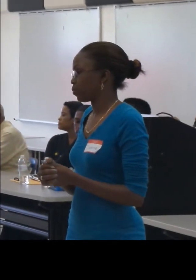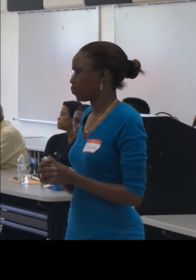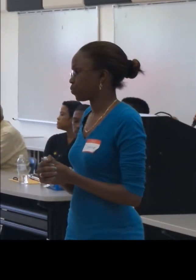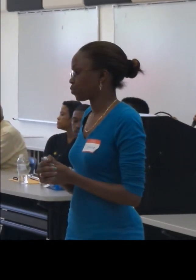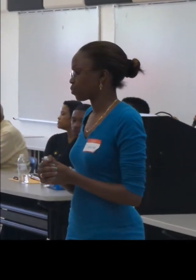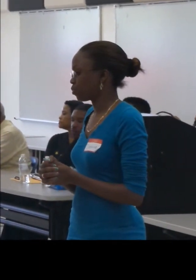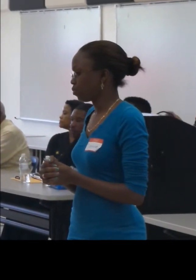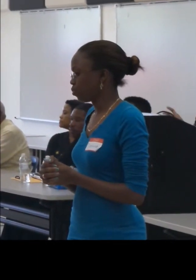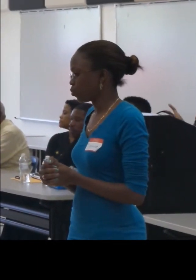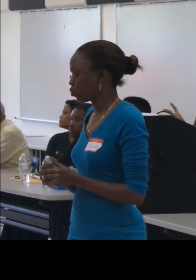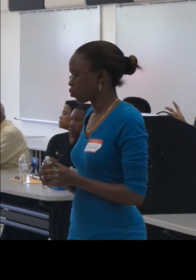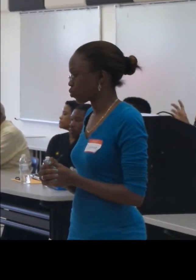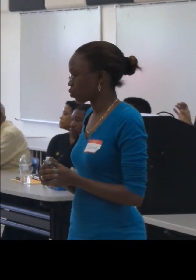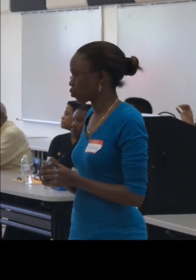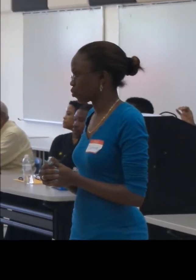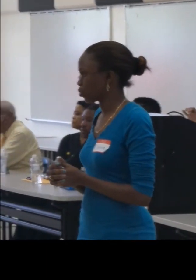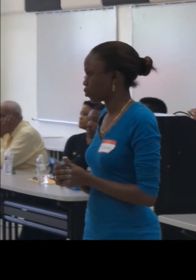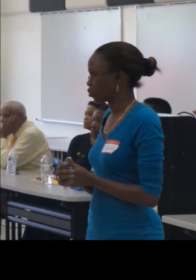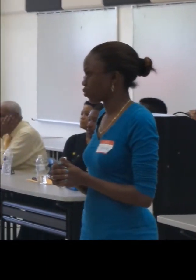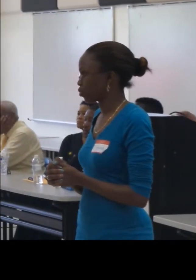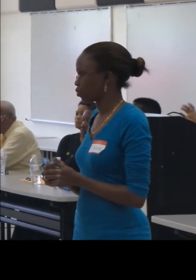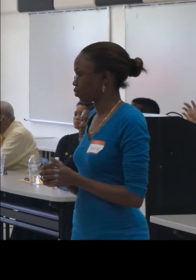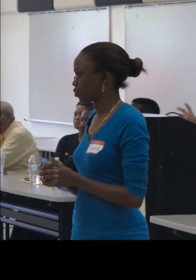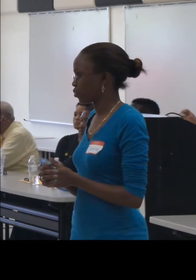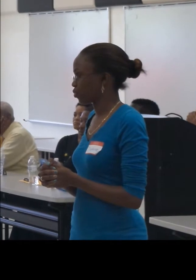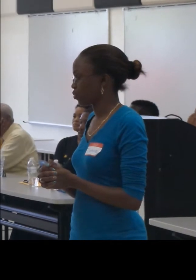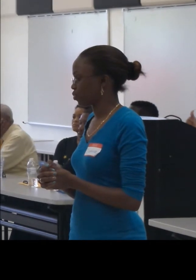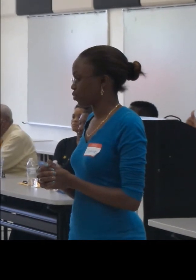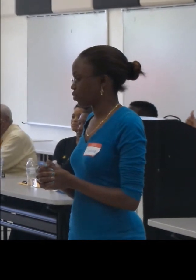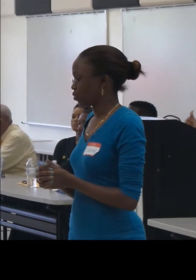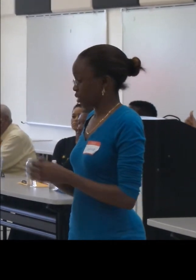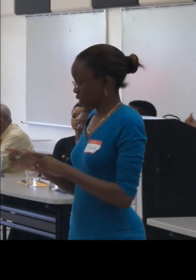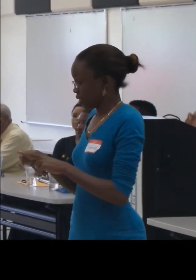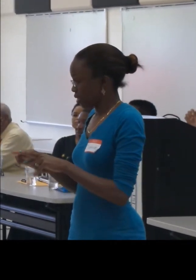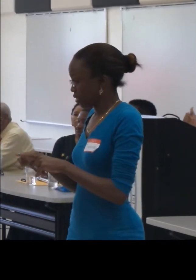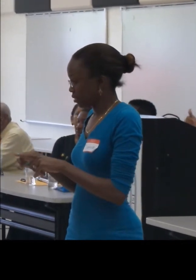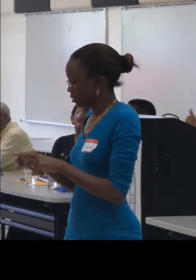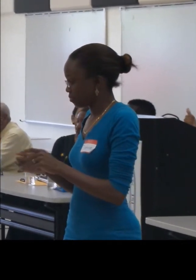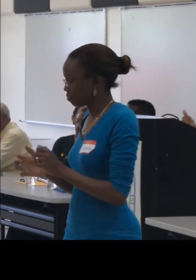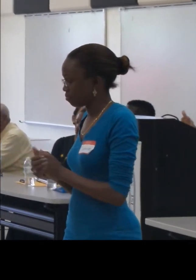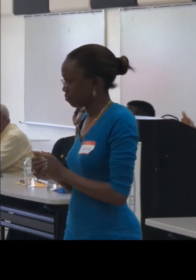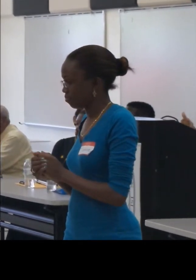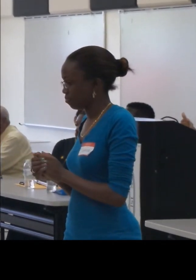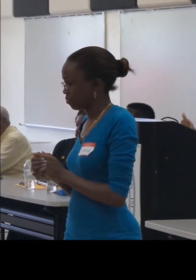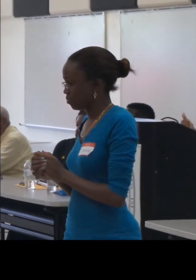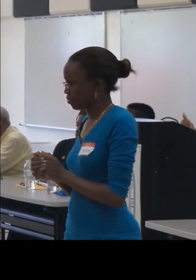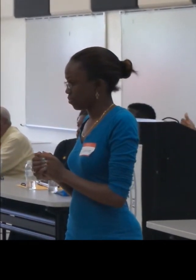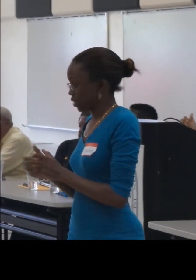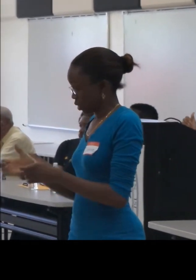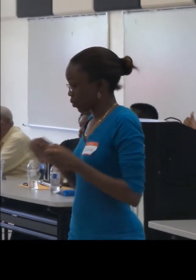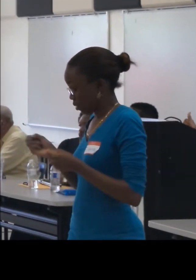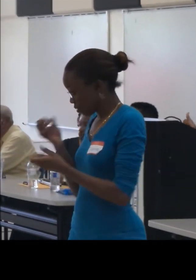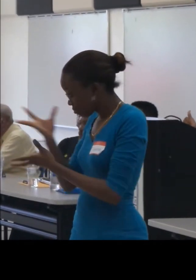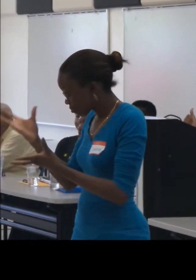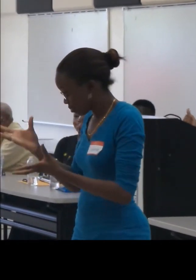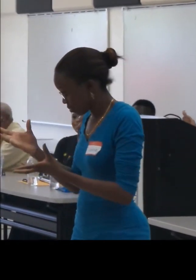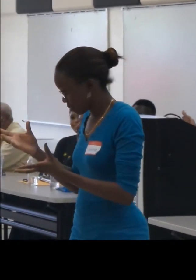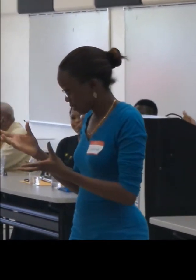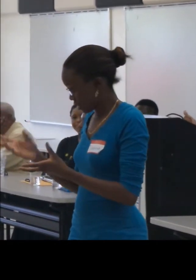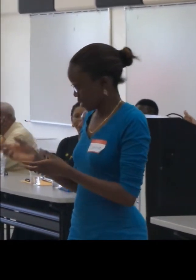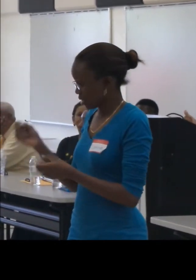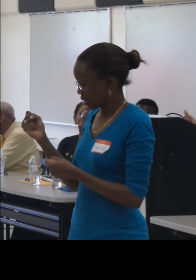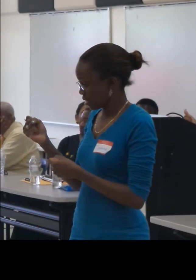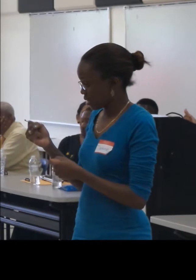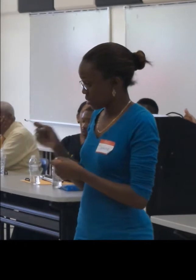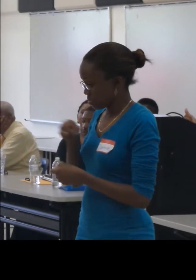Sanders, and where you identify the person first and then the disability. We also want to highlight